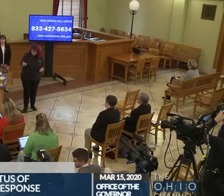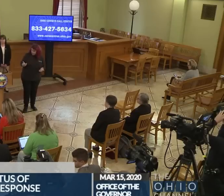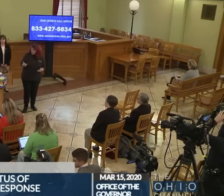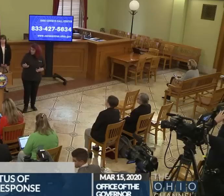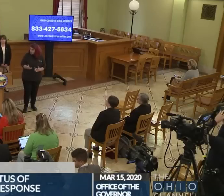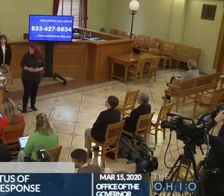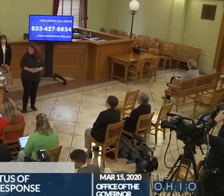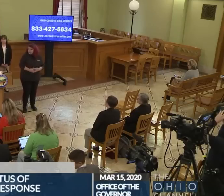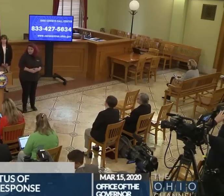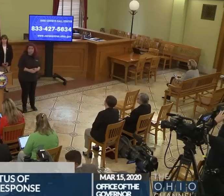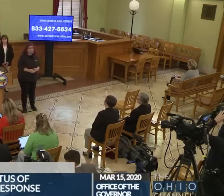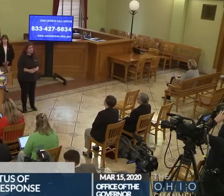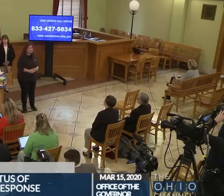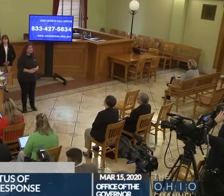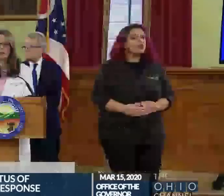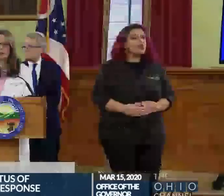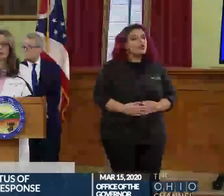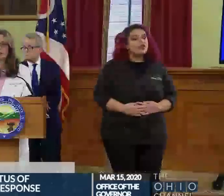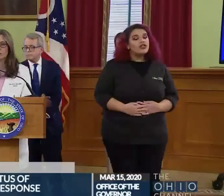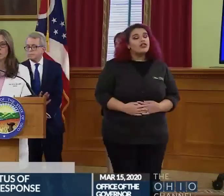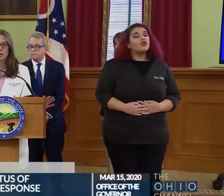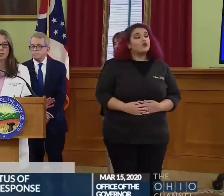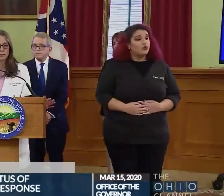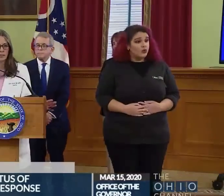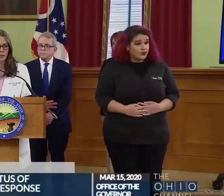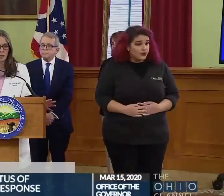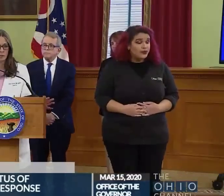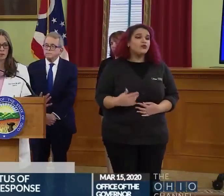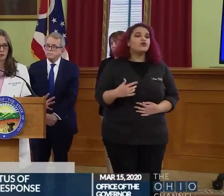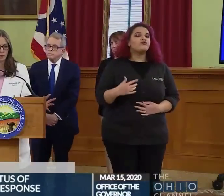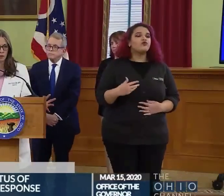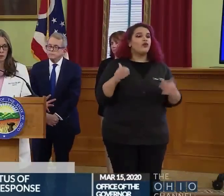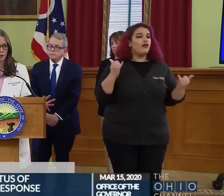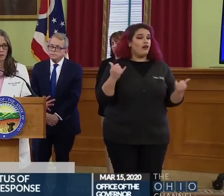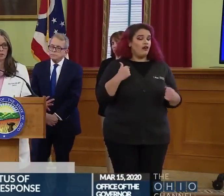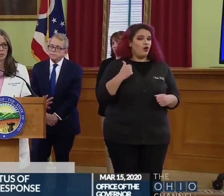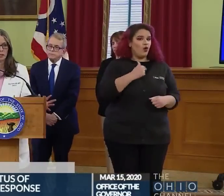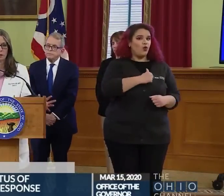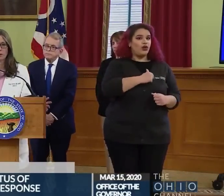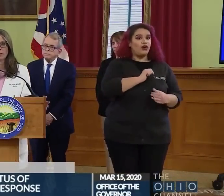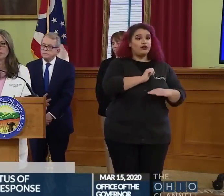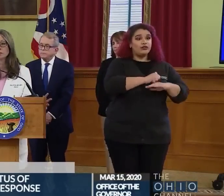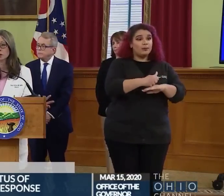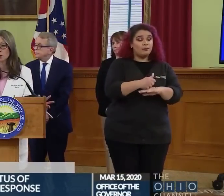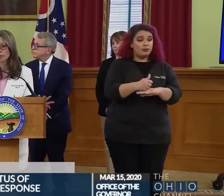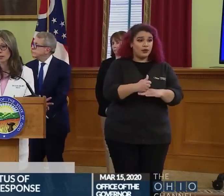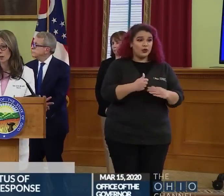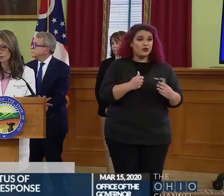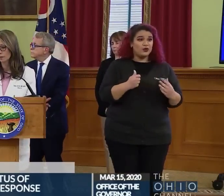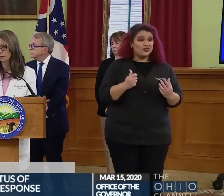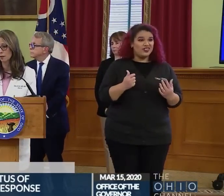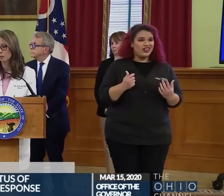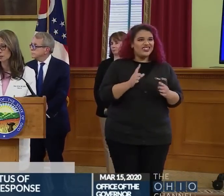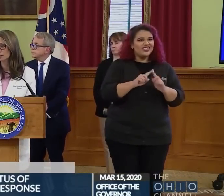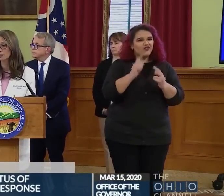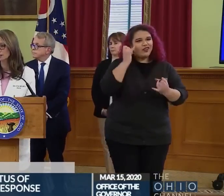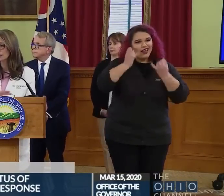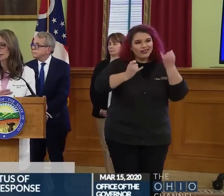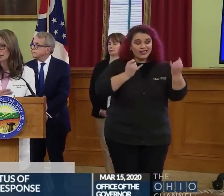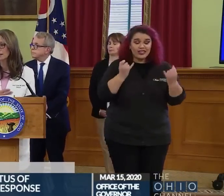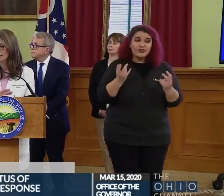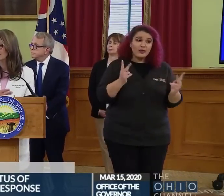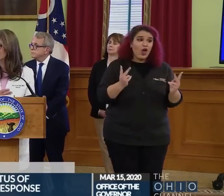to? Okay. So we are setting up a structure by which to help. We're getting so many offers of help, which